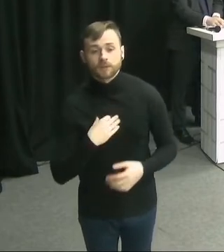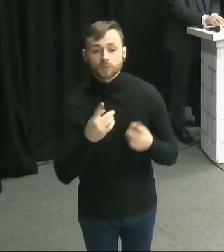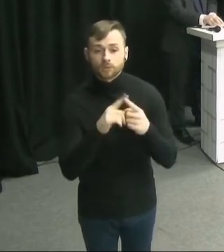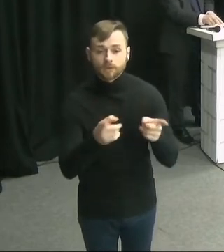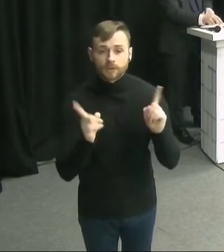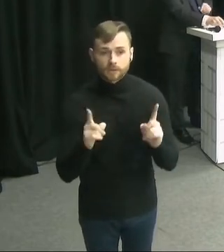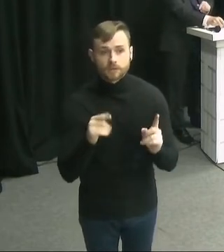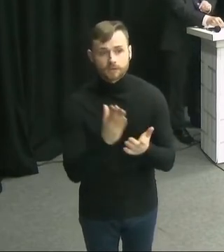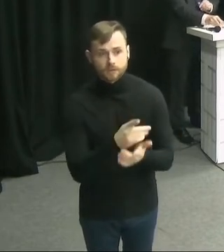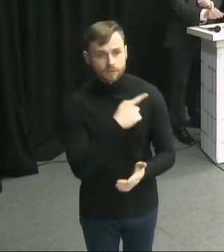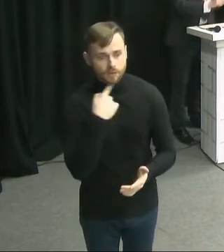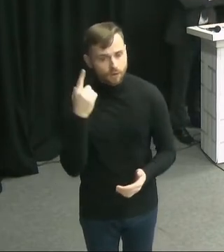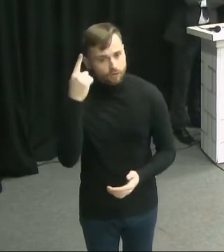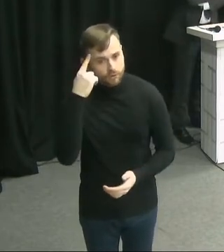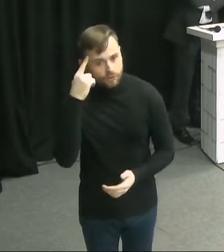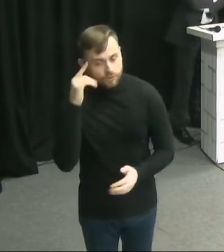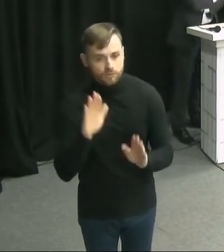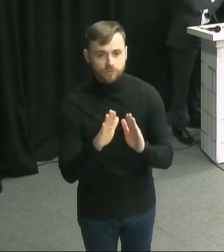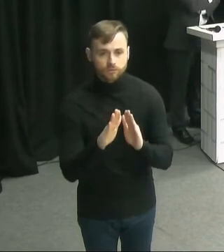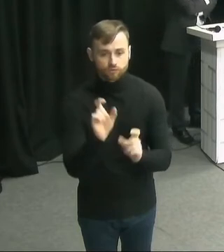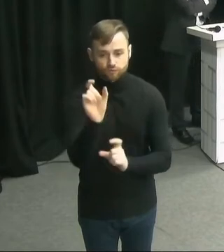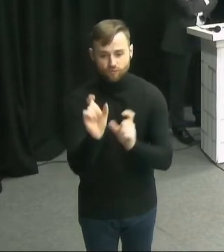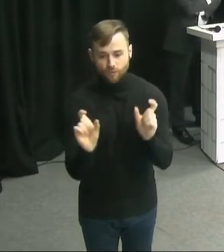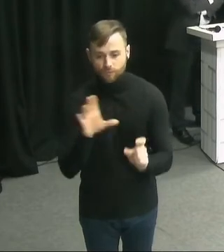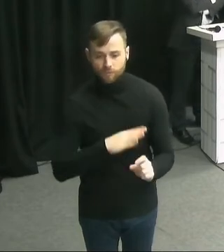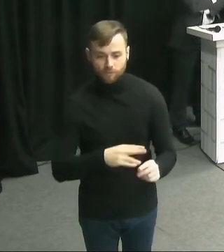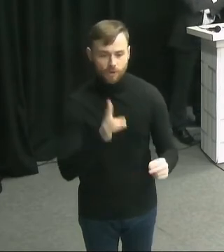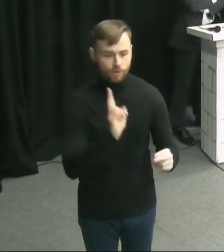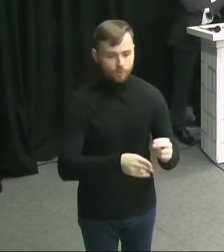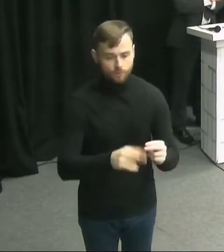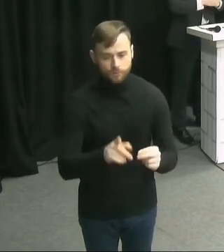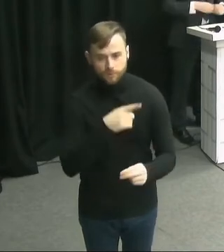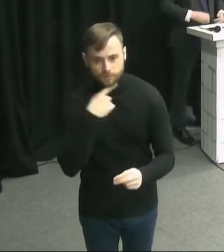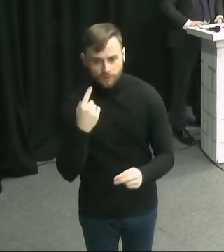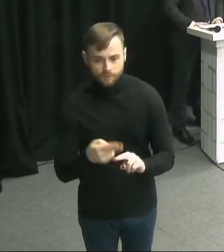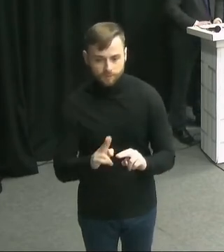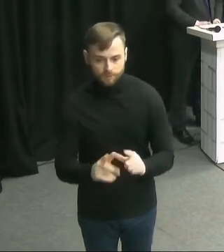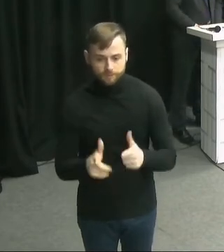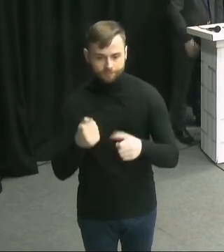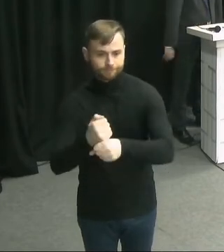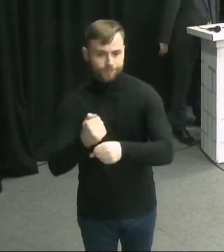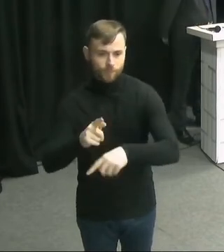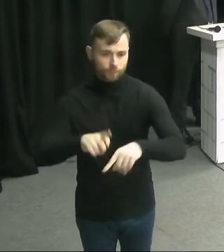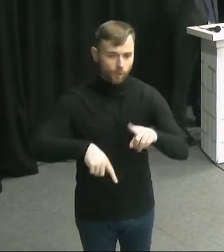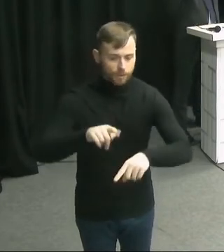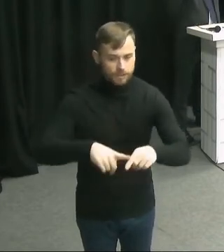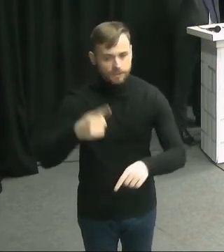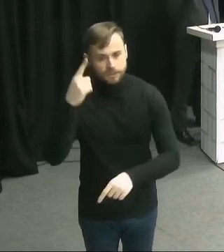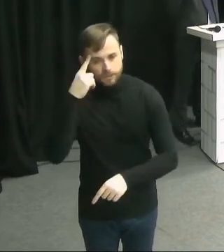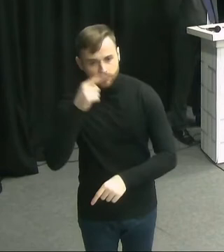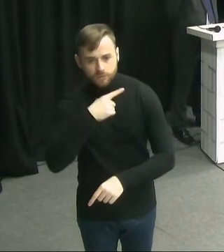who work all over the world, not only in our country. And that is a treasure for our university. We need